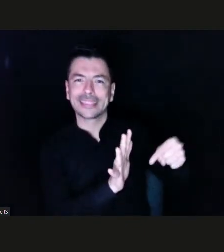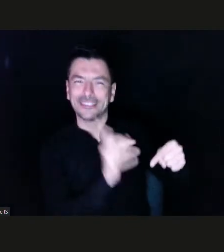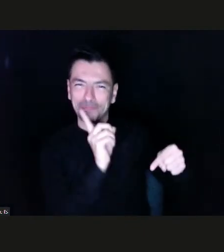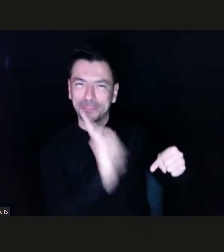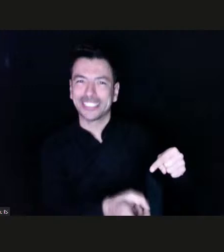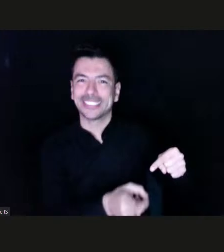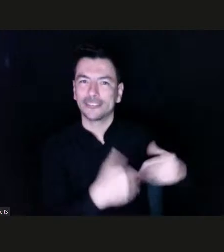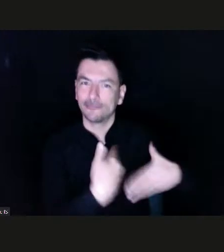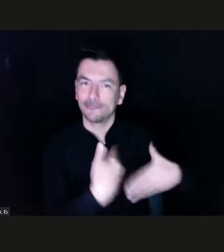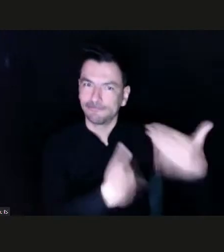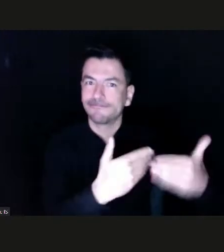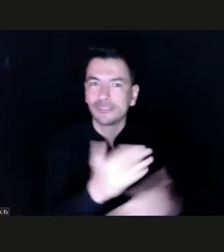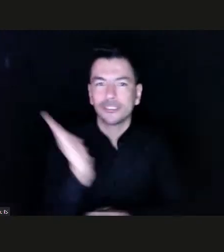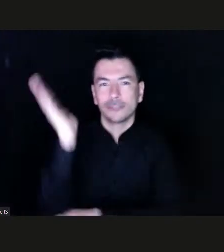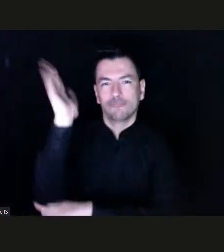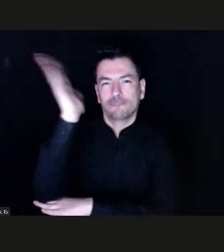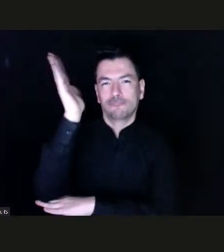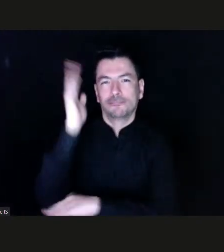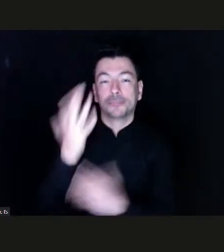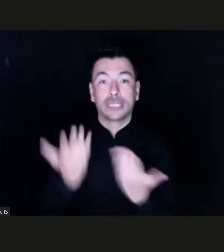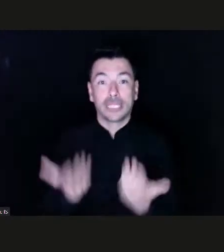Mr.